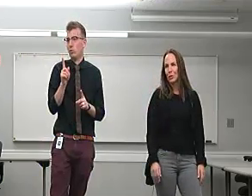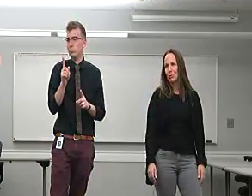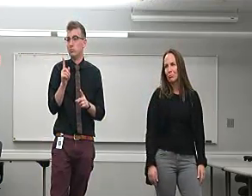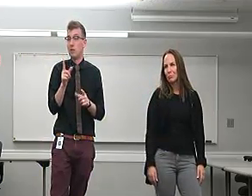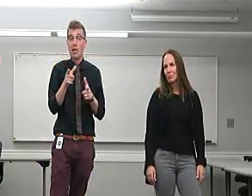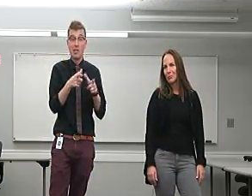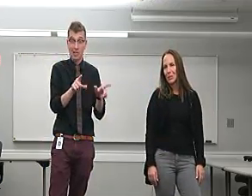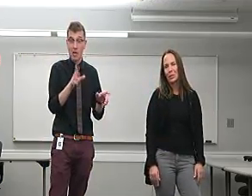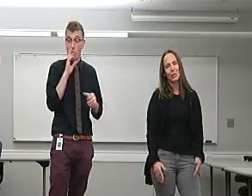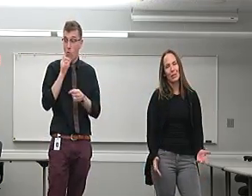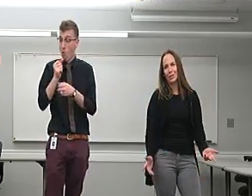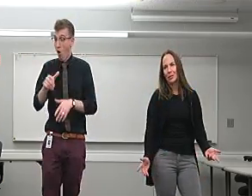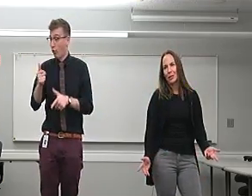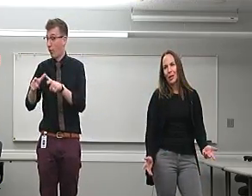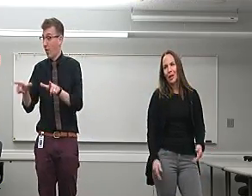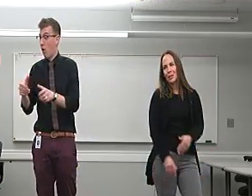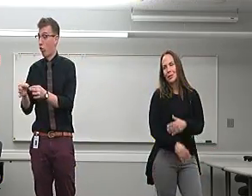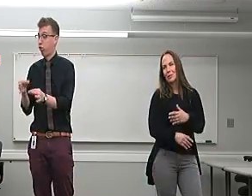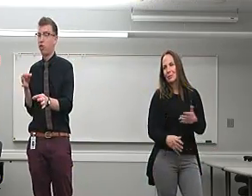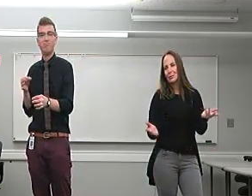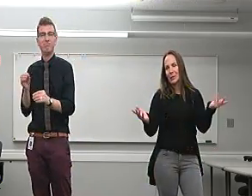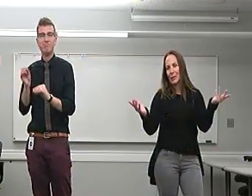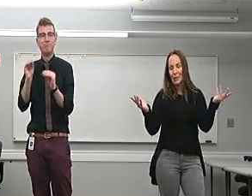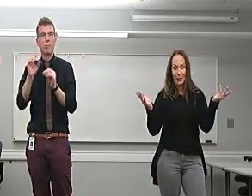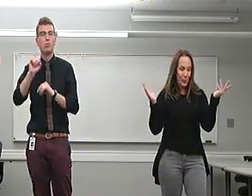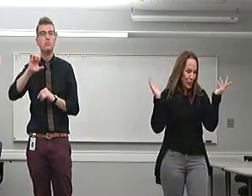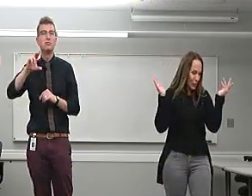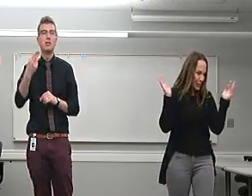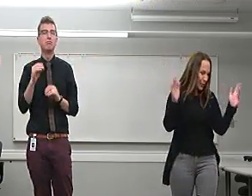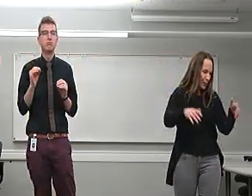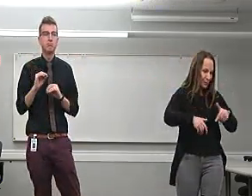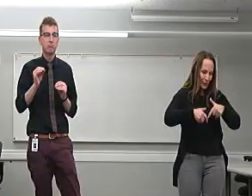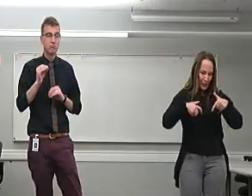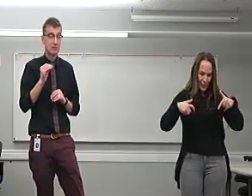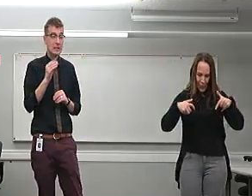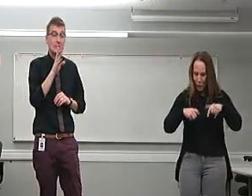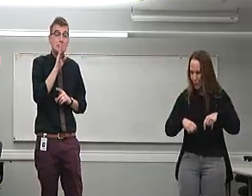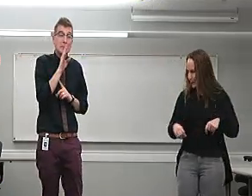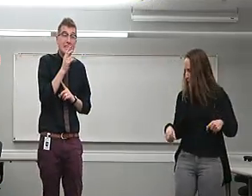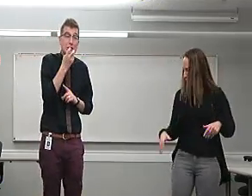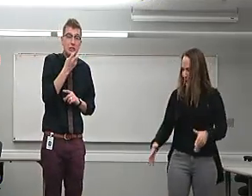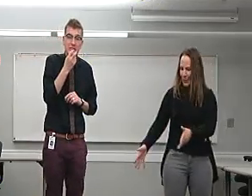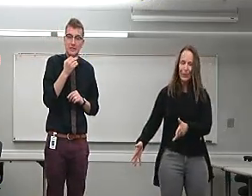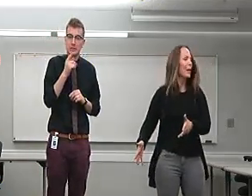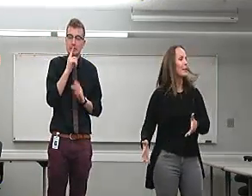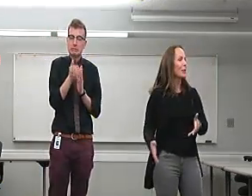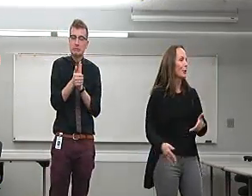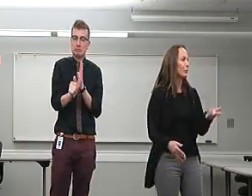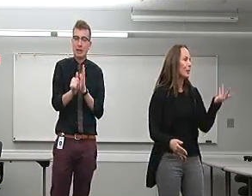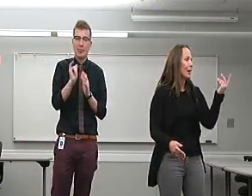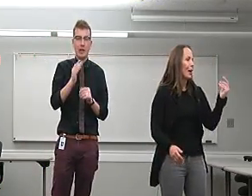just doesn't. And so, like I said, speech is a skill. That's my T-shirt. It's my headstone.